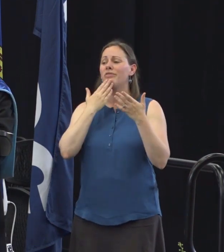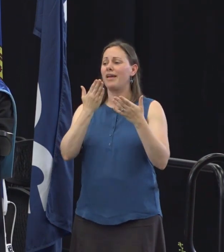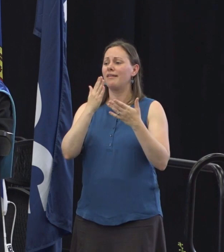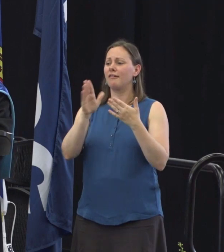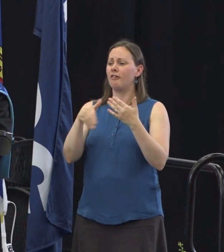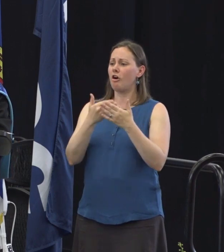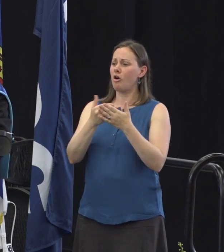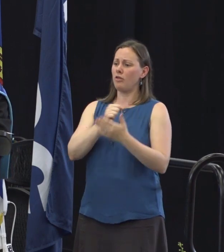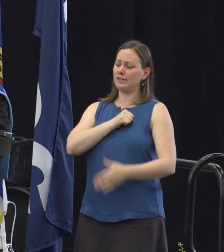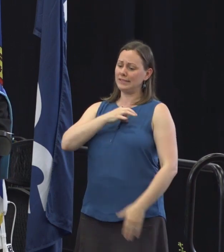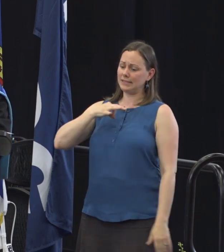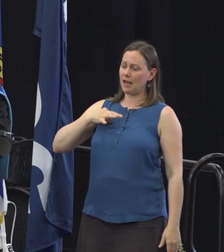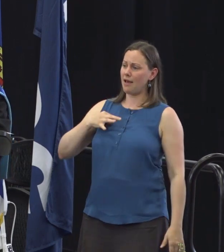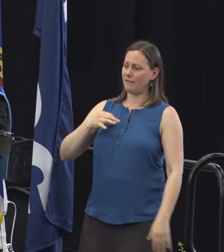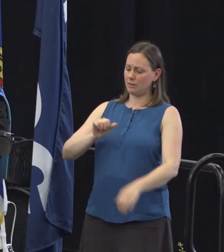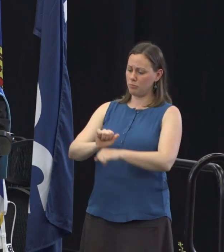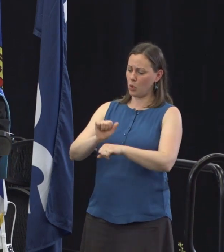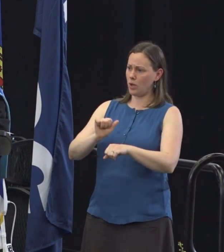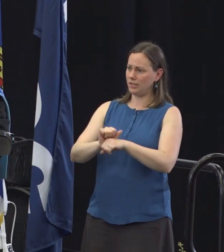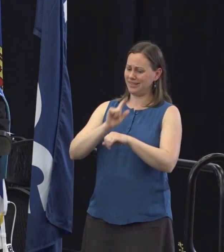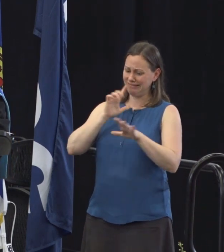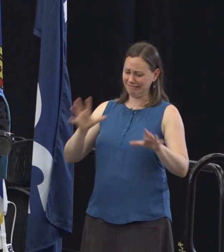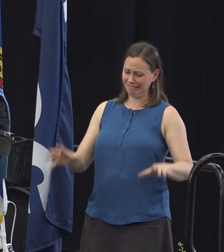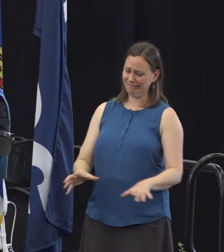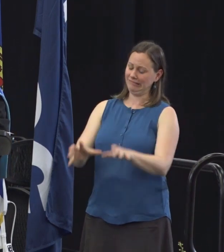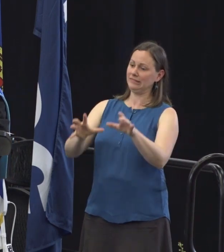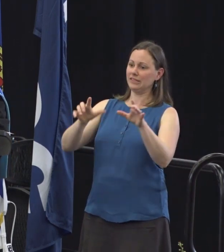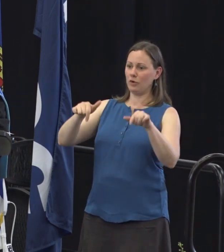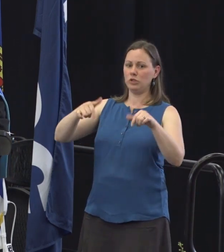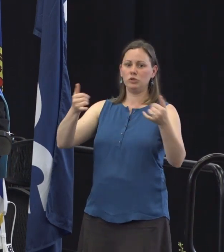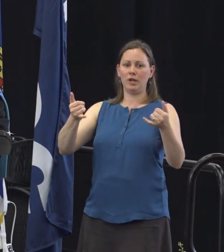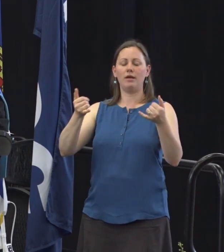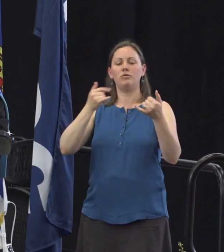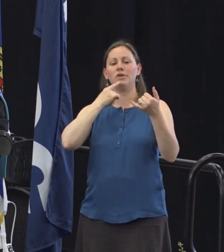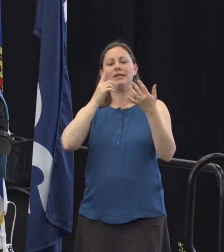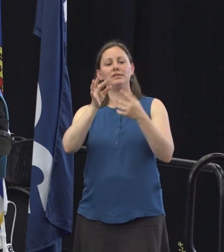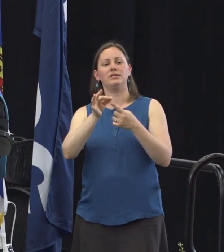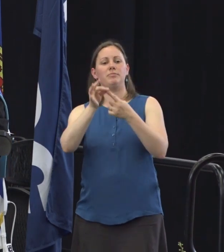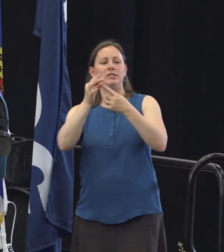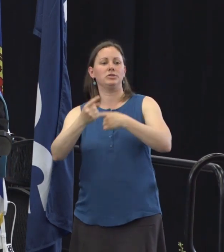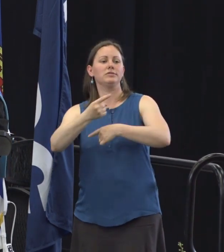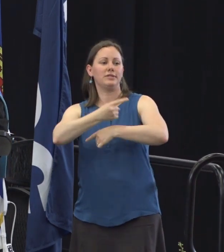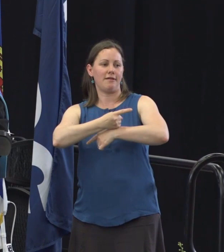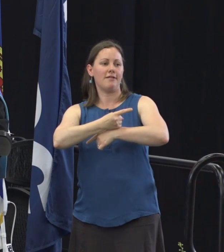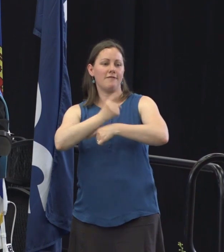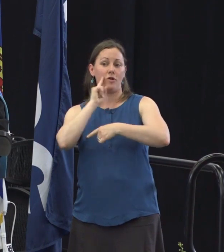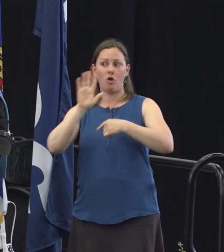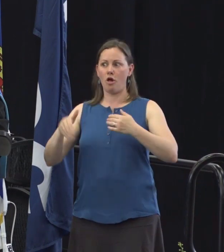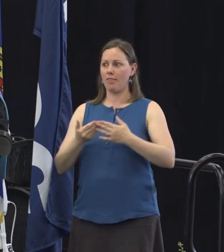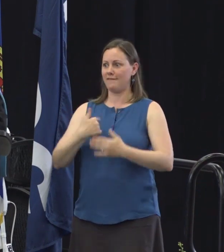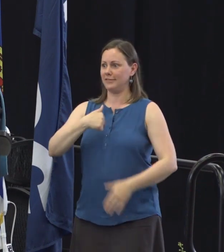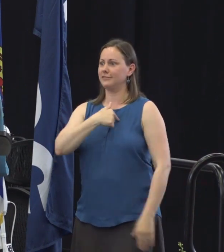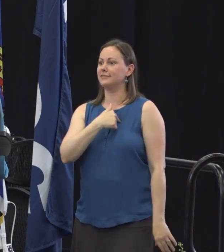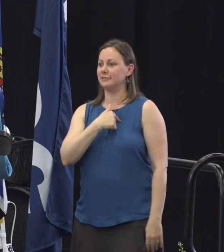staff and employees who contributed to making this convocation ceremony a truly special event for us all.